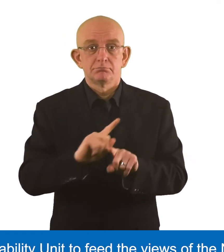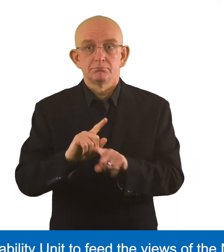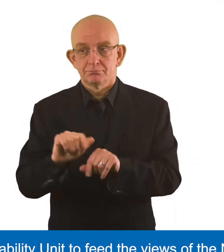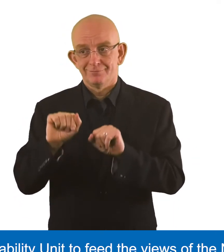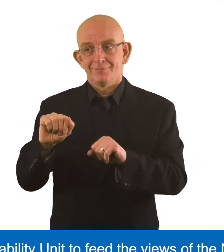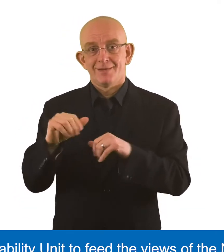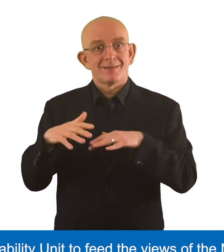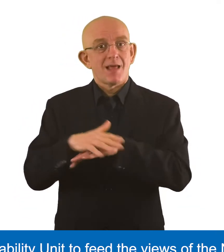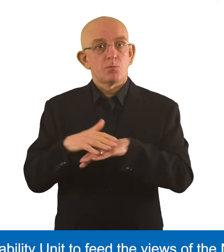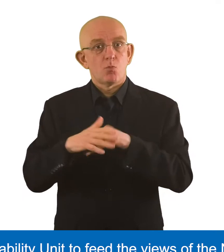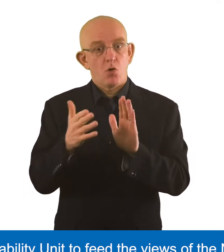year.